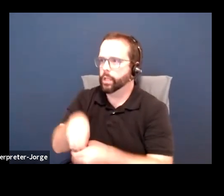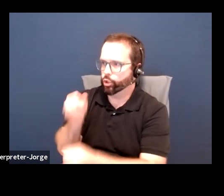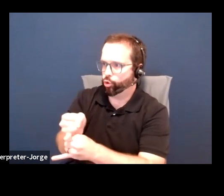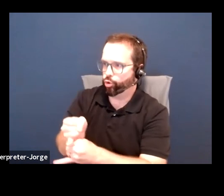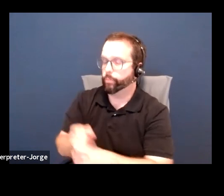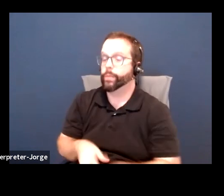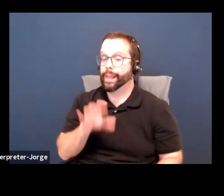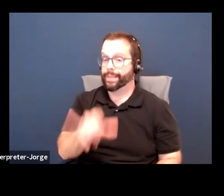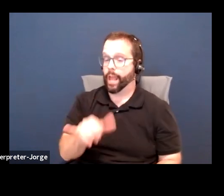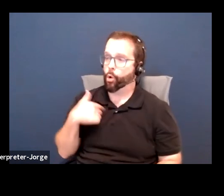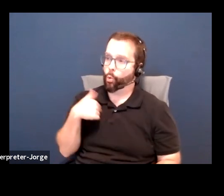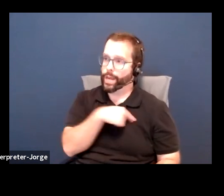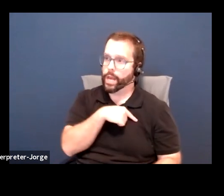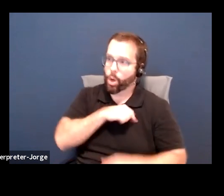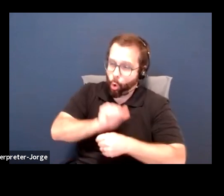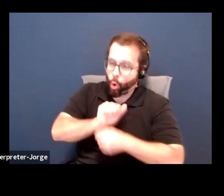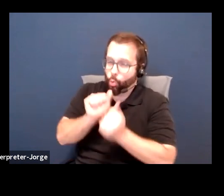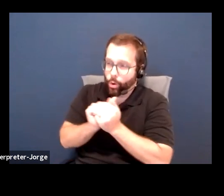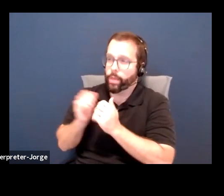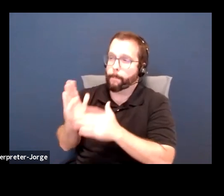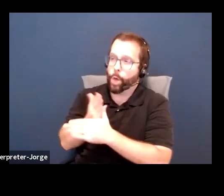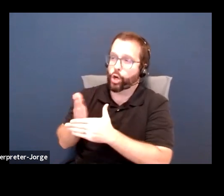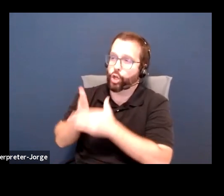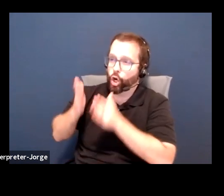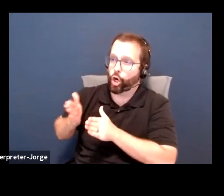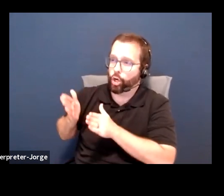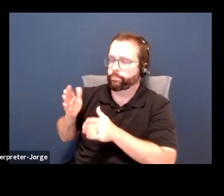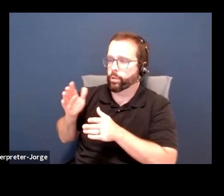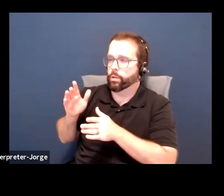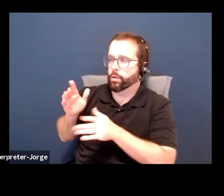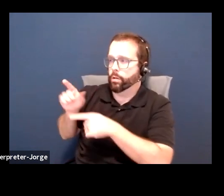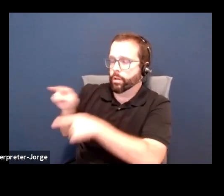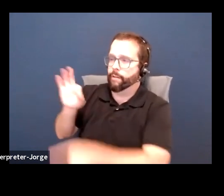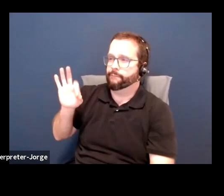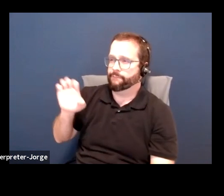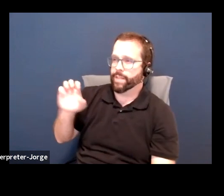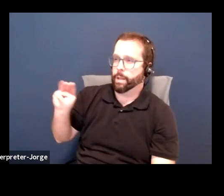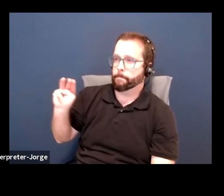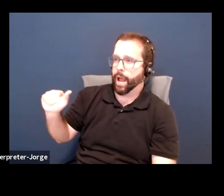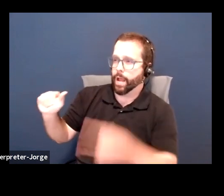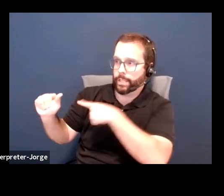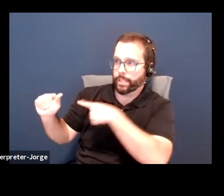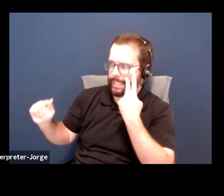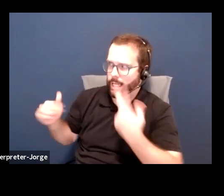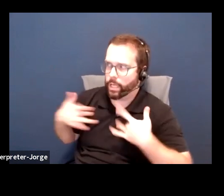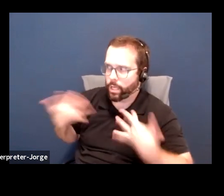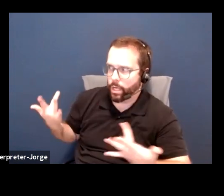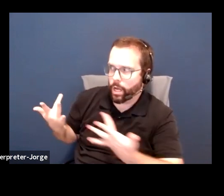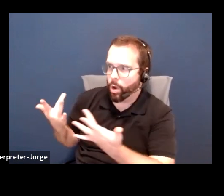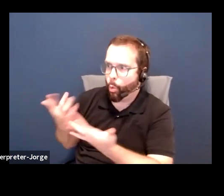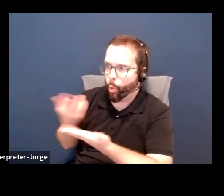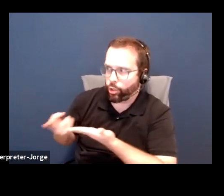with partners at FEMA to think about what ways are there to more quickly leverage some of those